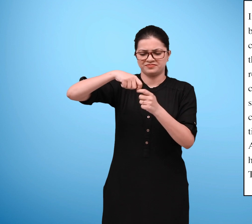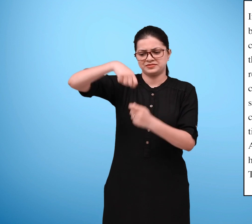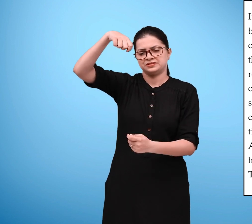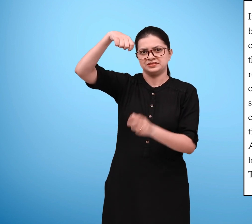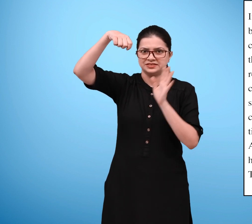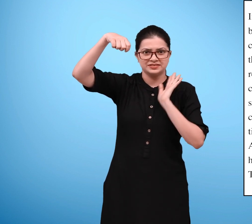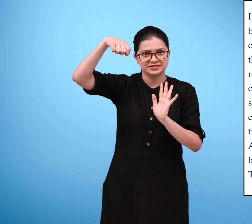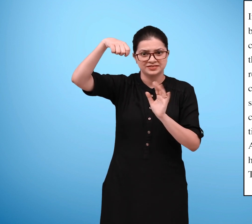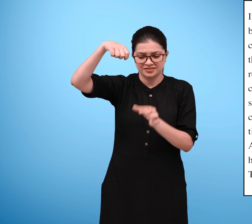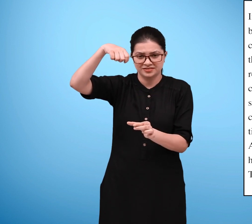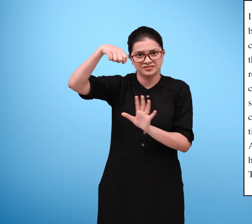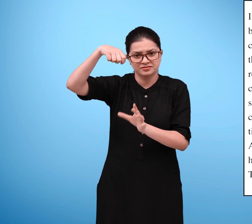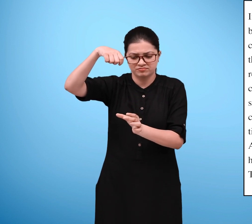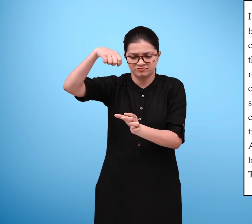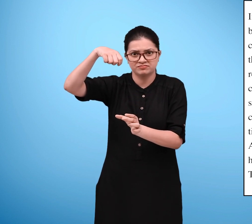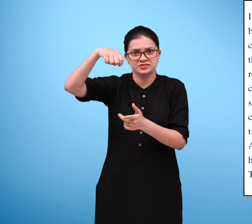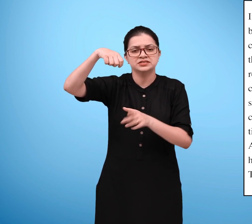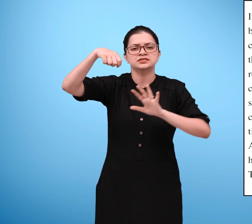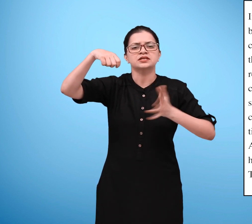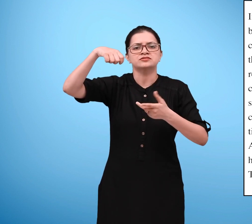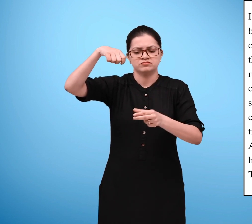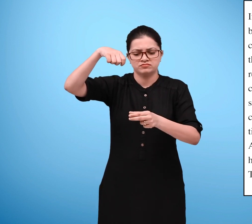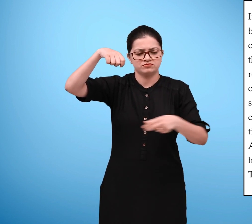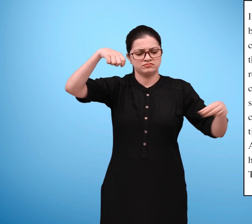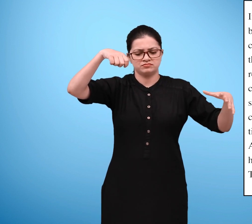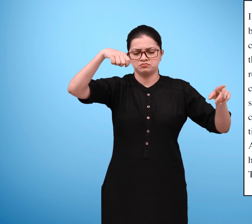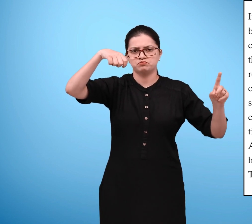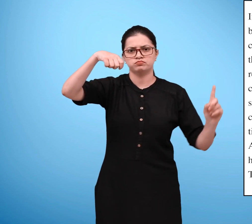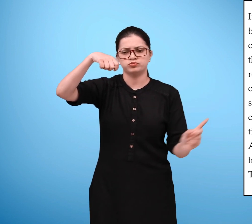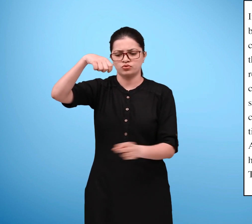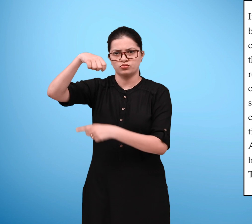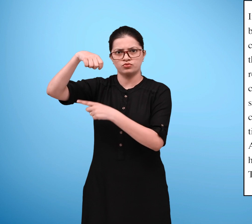Now hold the string in your hand and let the stone hang from it.